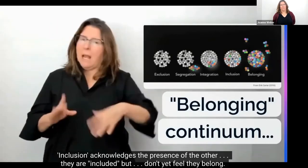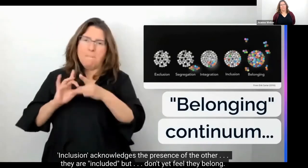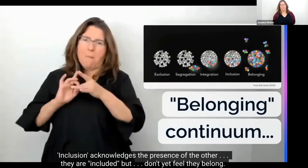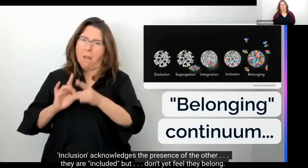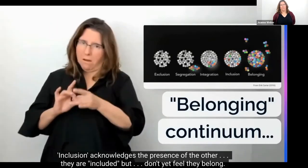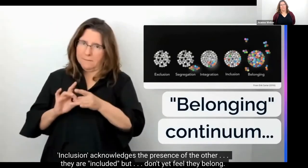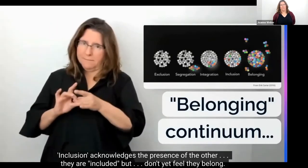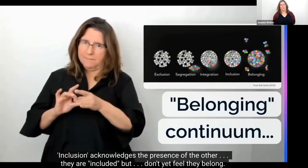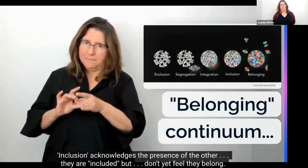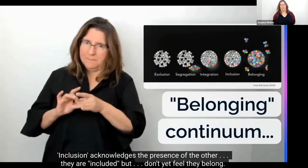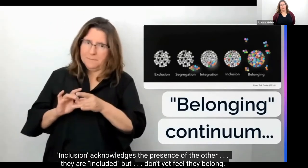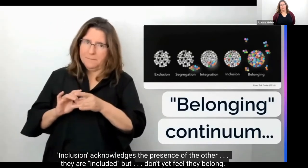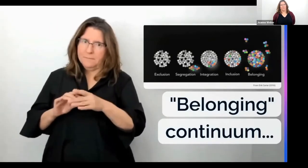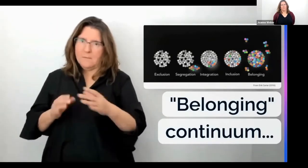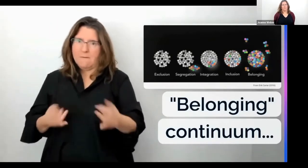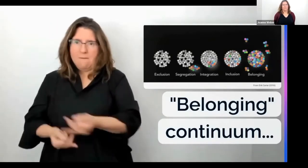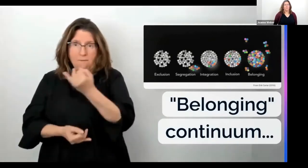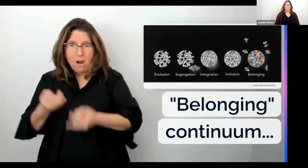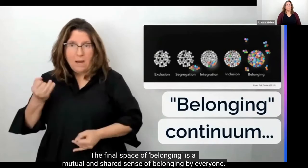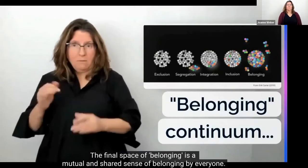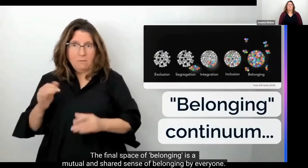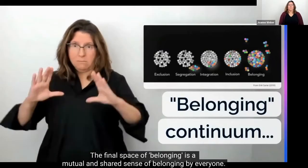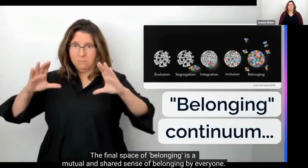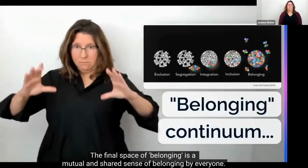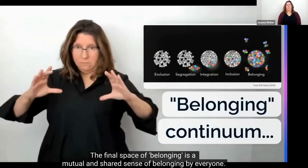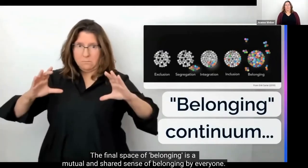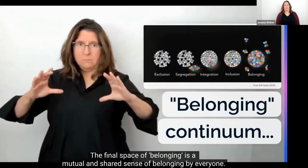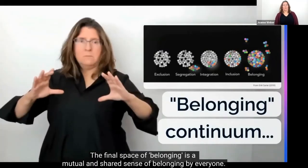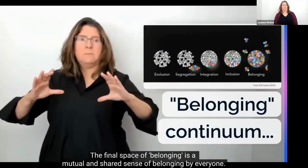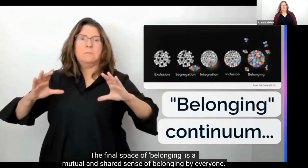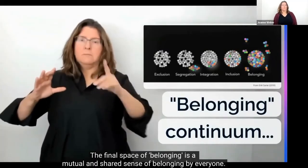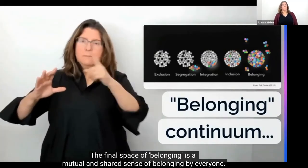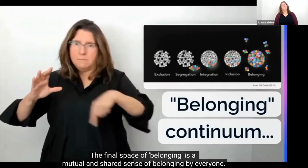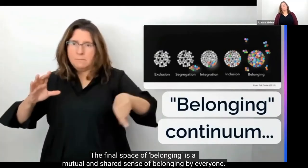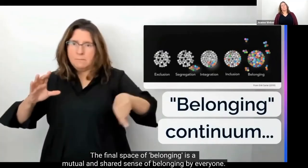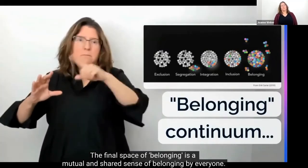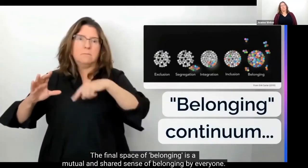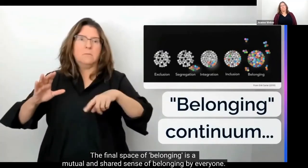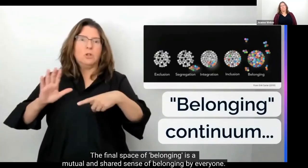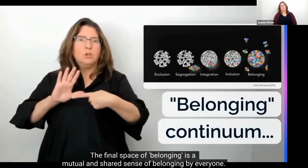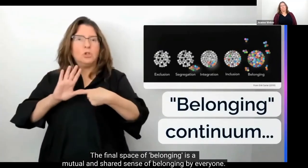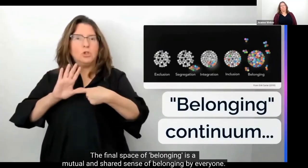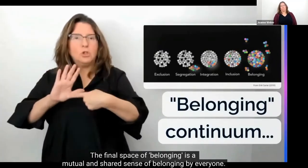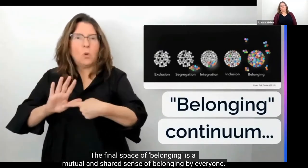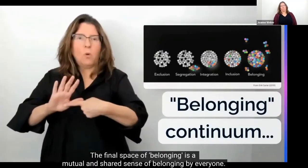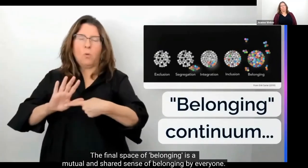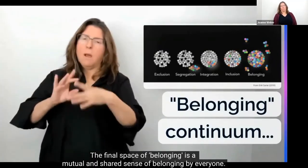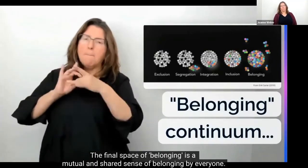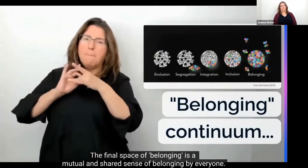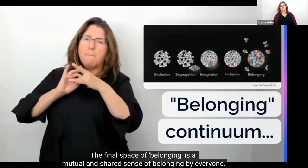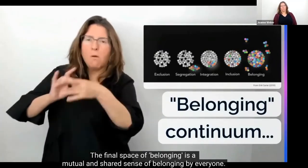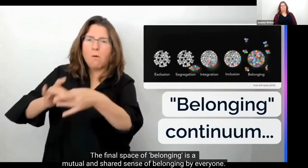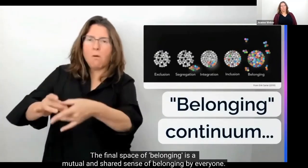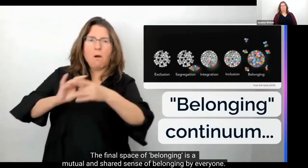don't yet feel they belong. The final space of belonging is a mutual